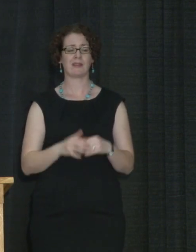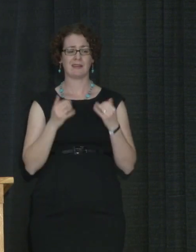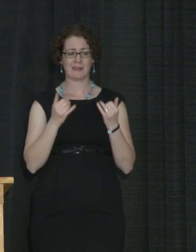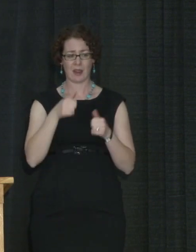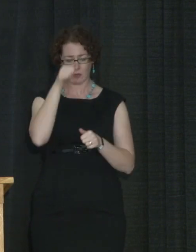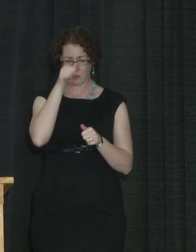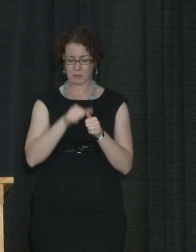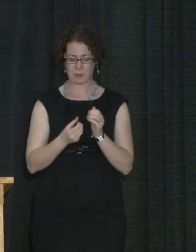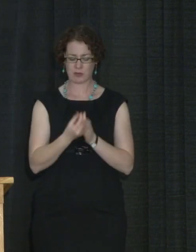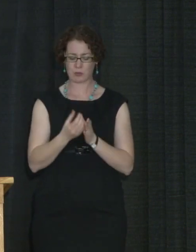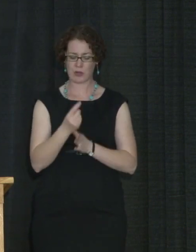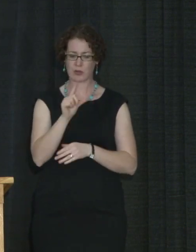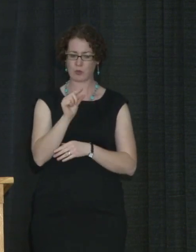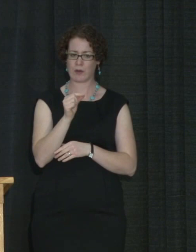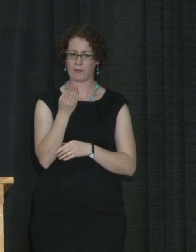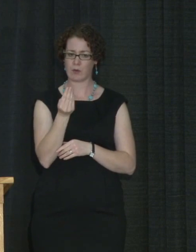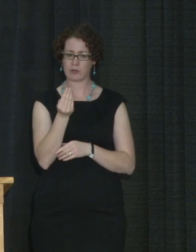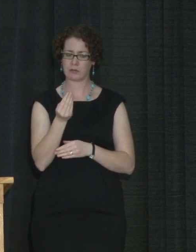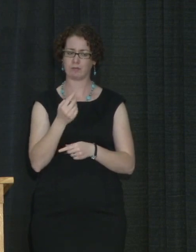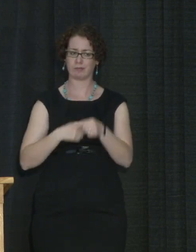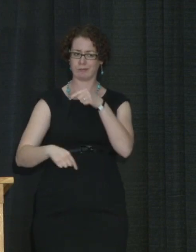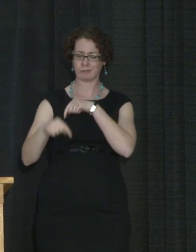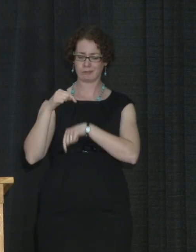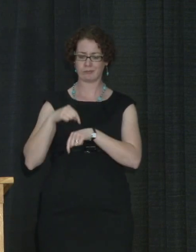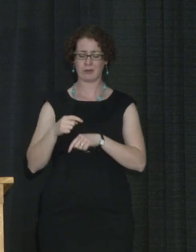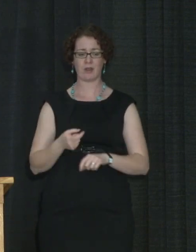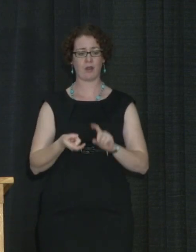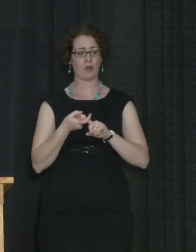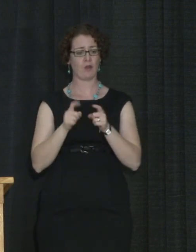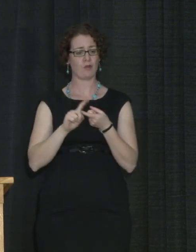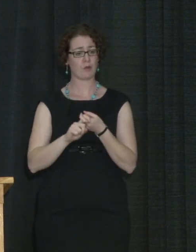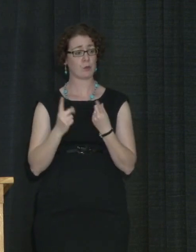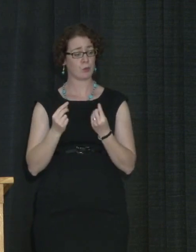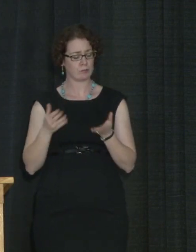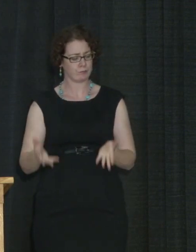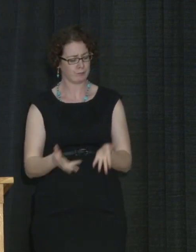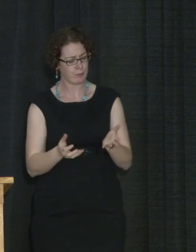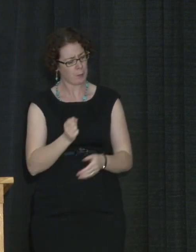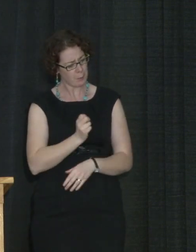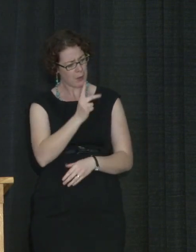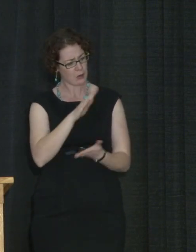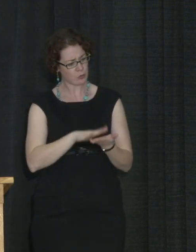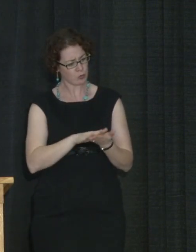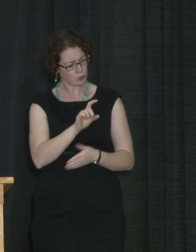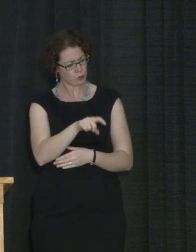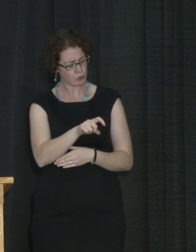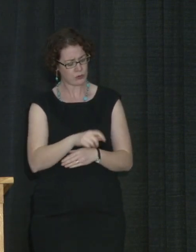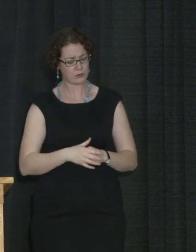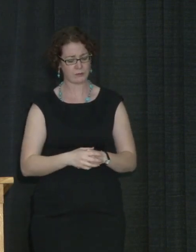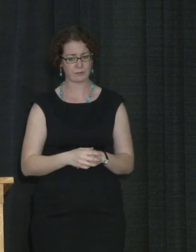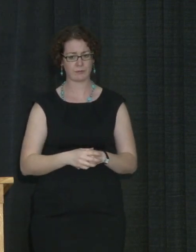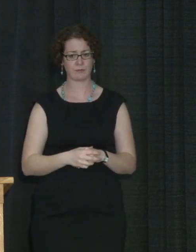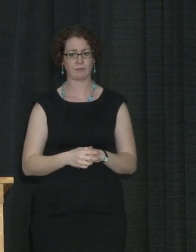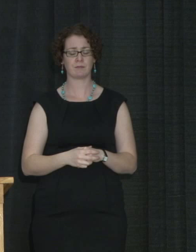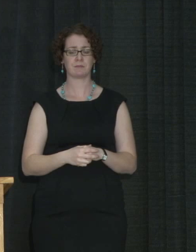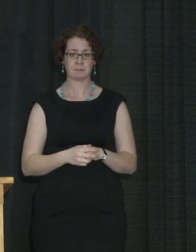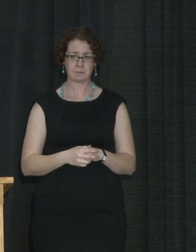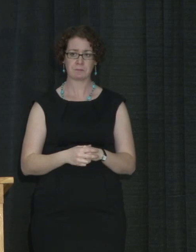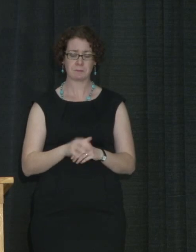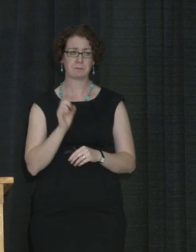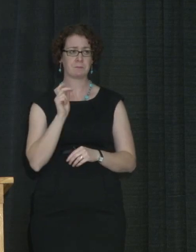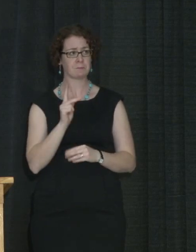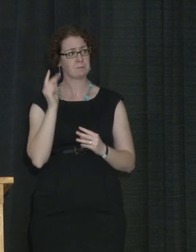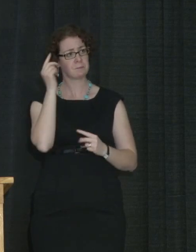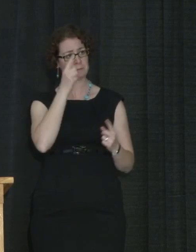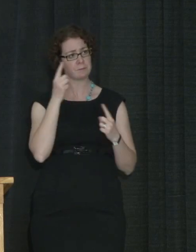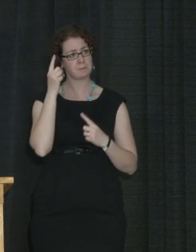in 2014. A very dear friend of mine encouraged me to go back to school. This time, I was